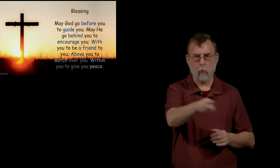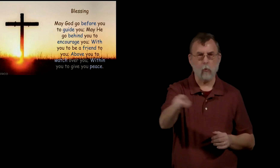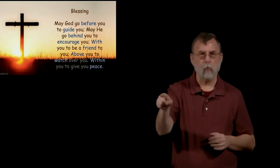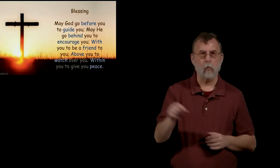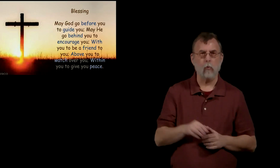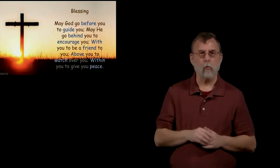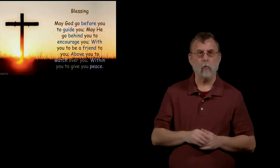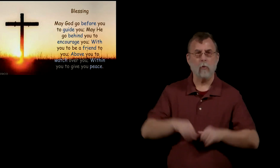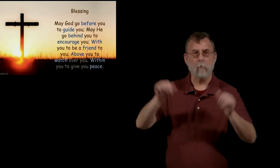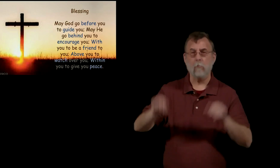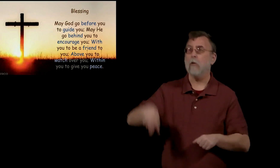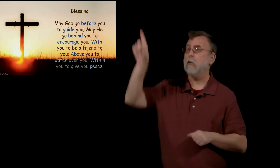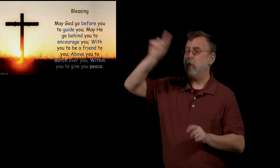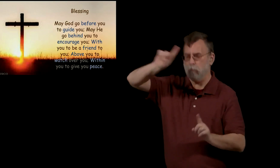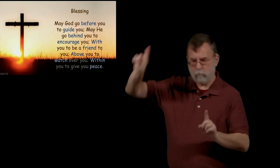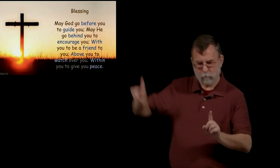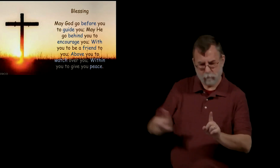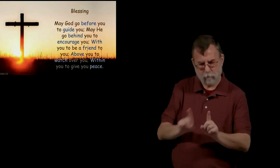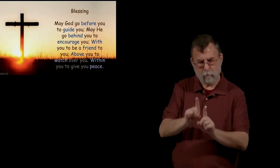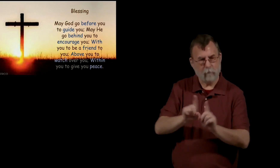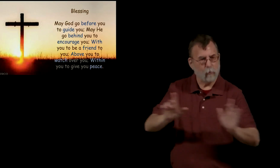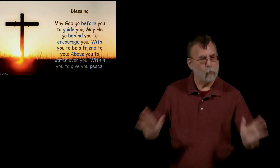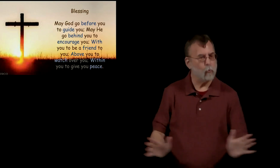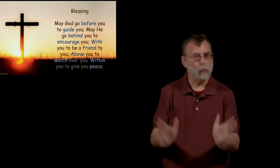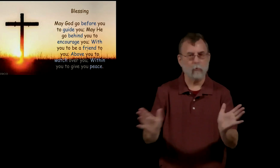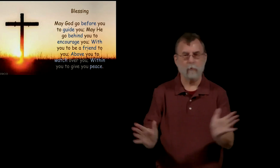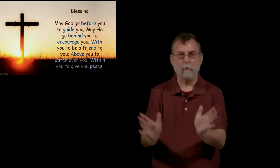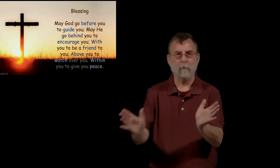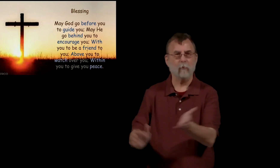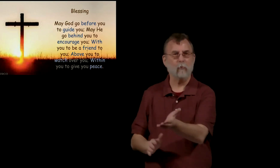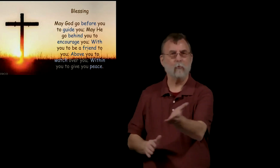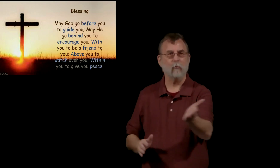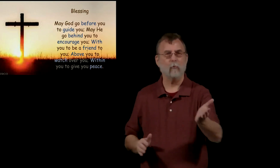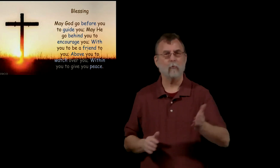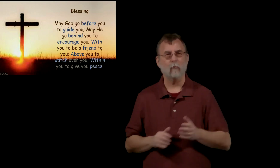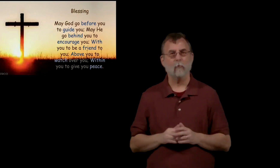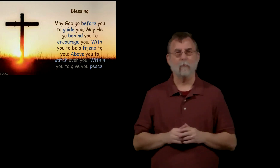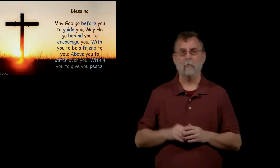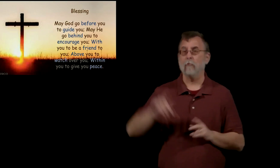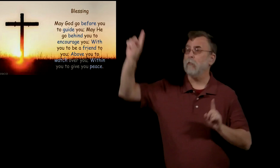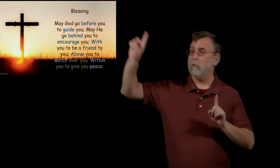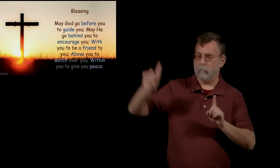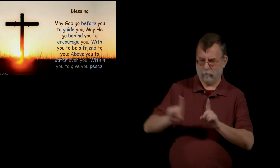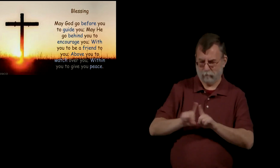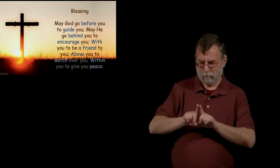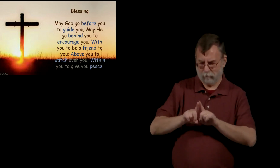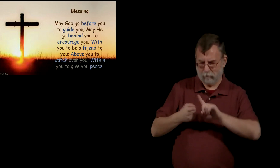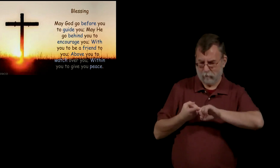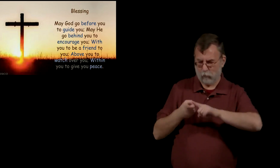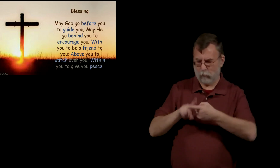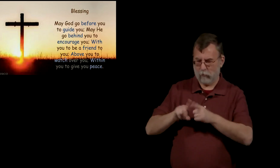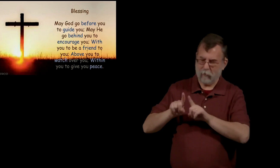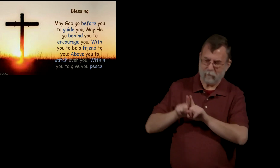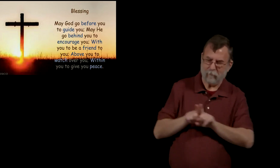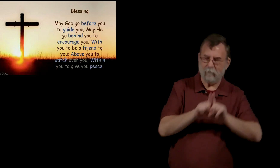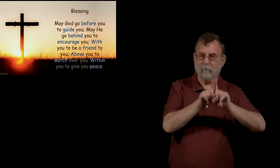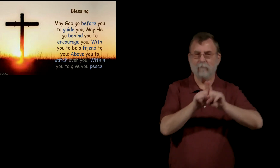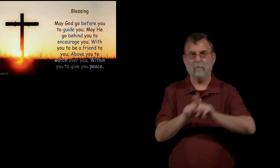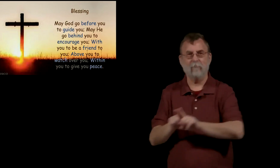you. May he go behind you to encourage you, and with you to be a